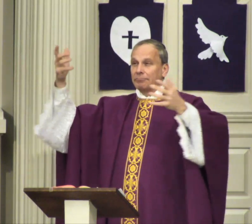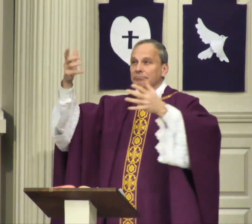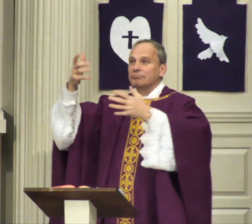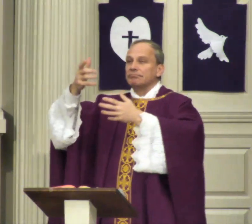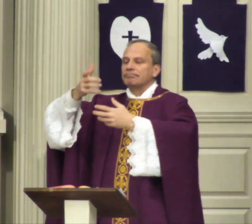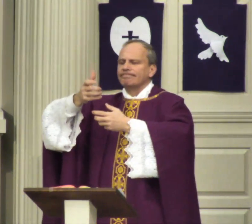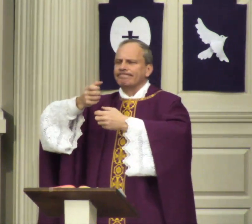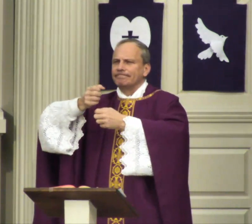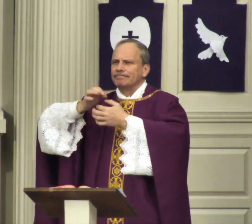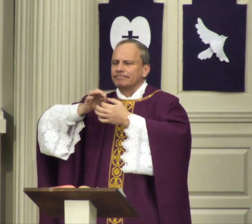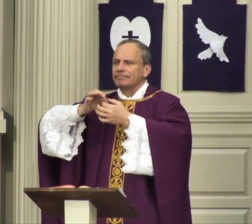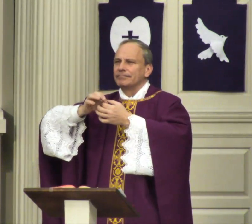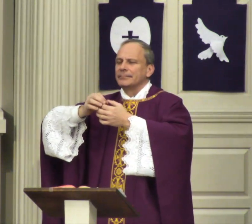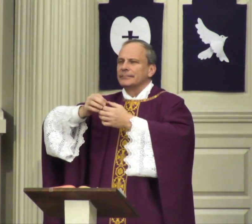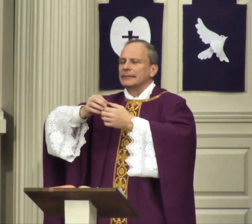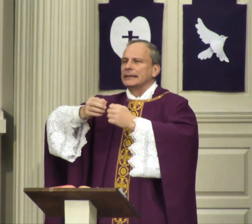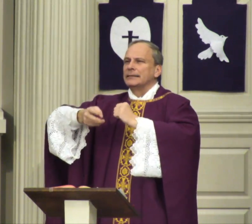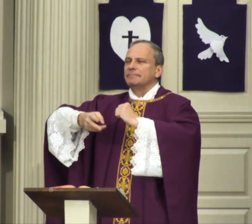endures.